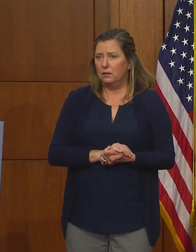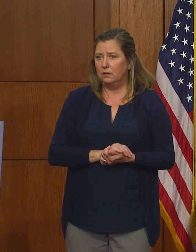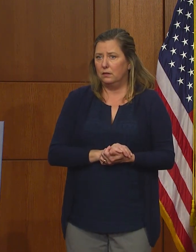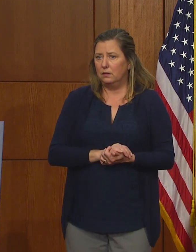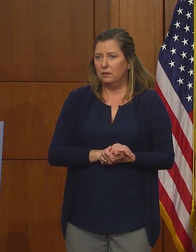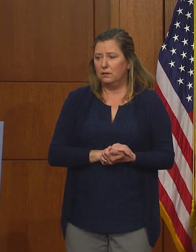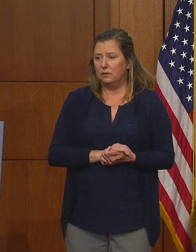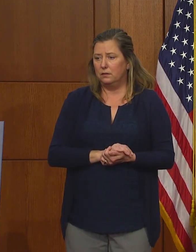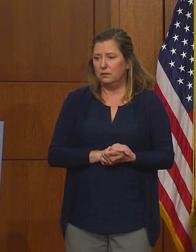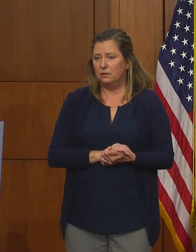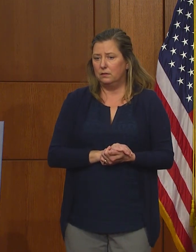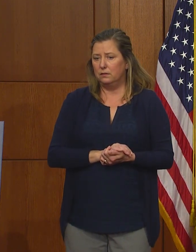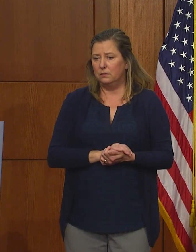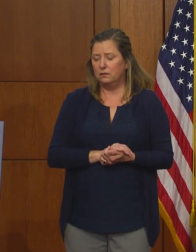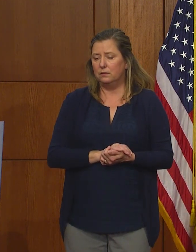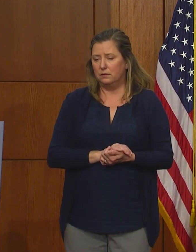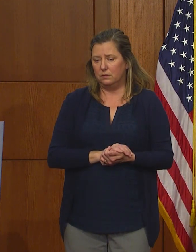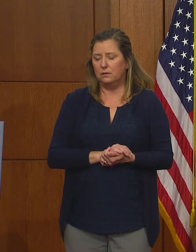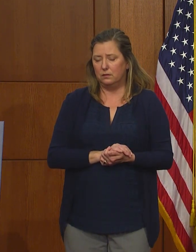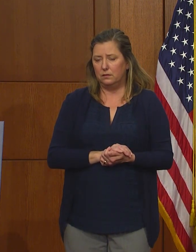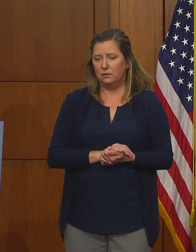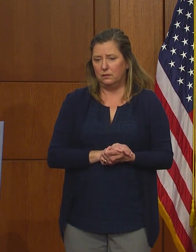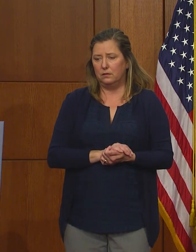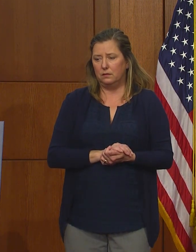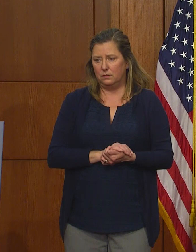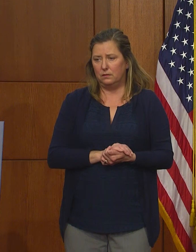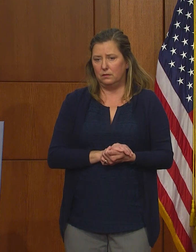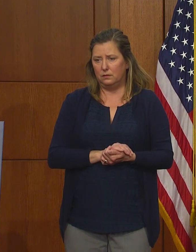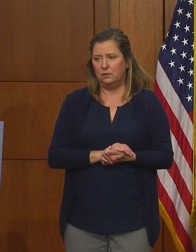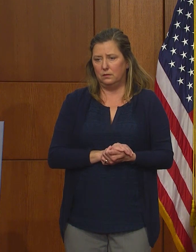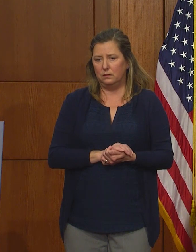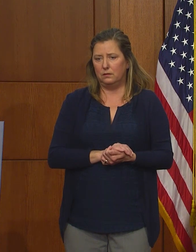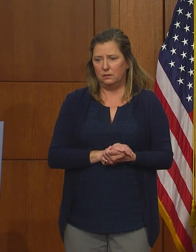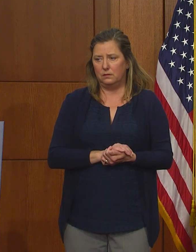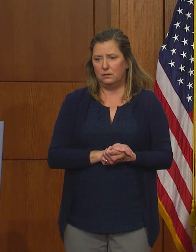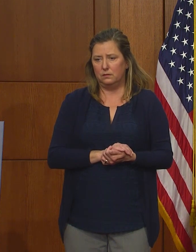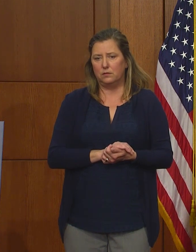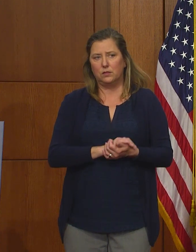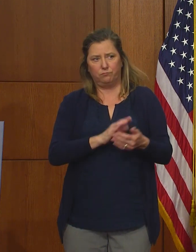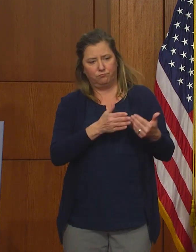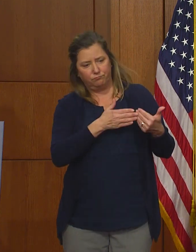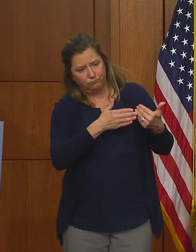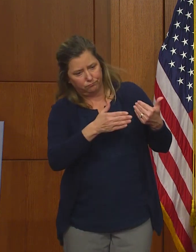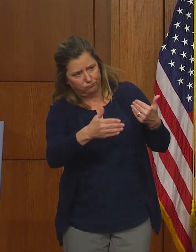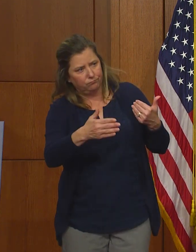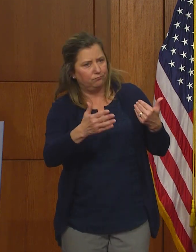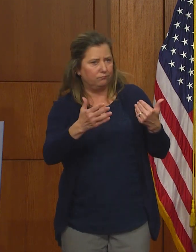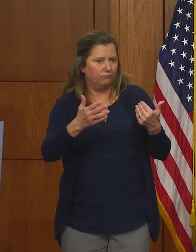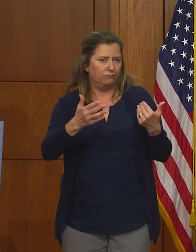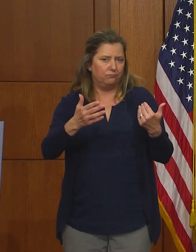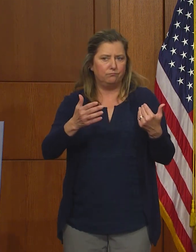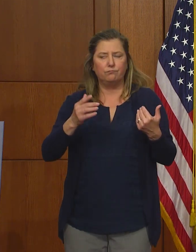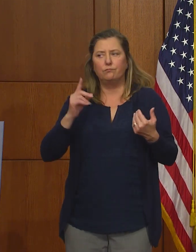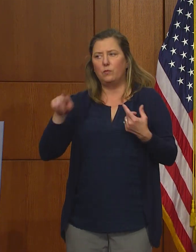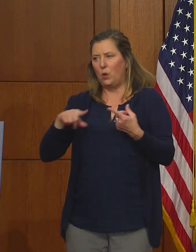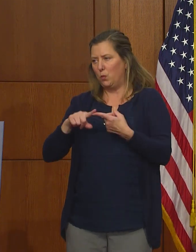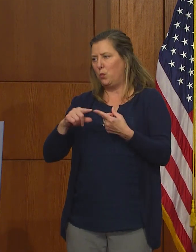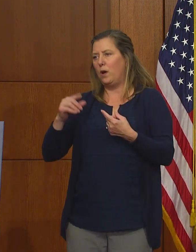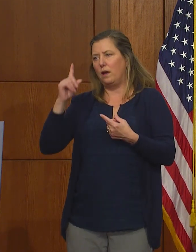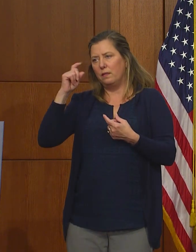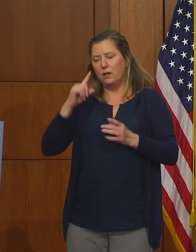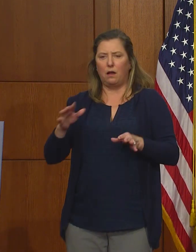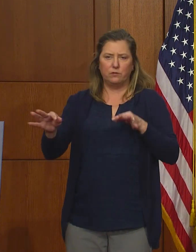Going forward, I think, as you will hear from the governor when he elucidates more on